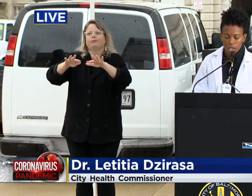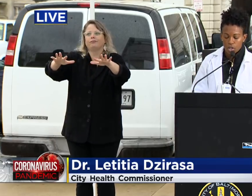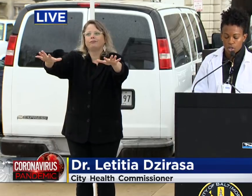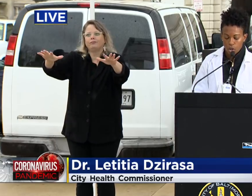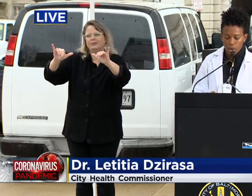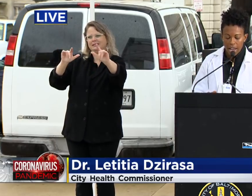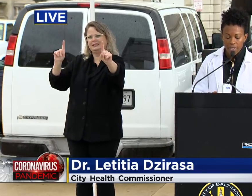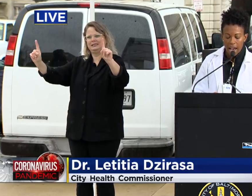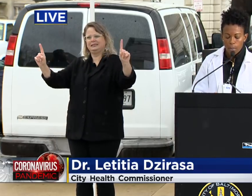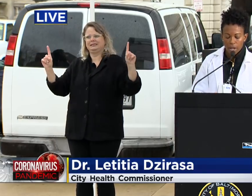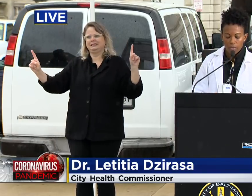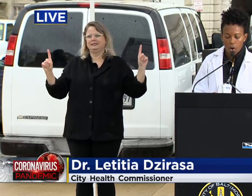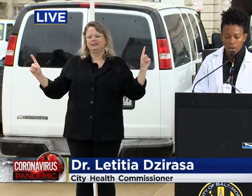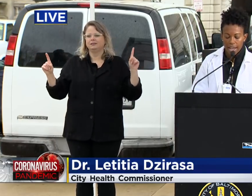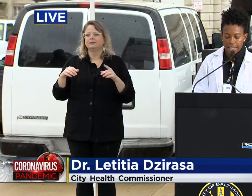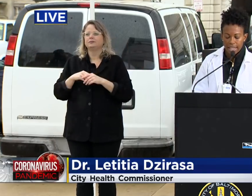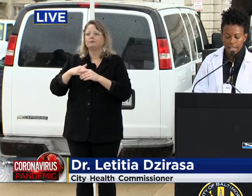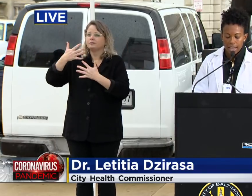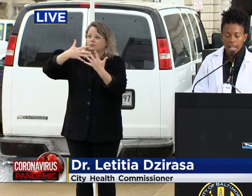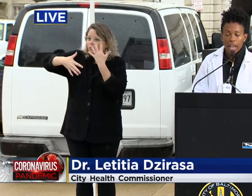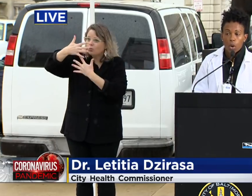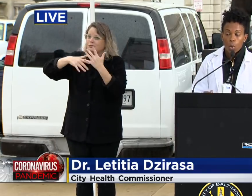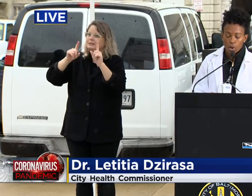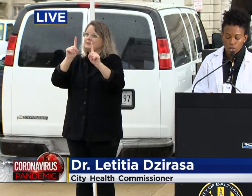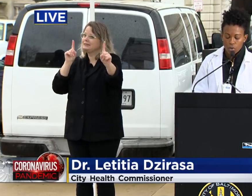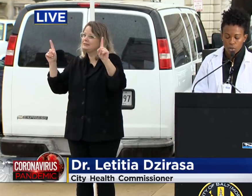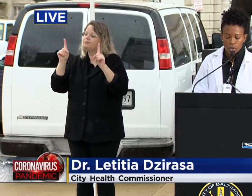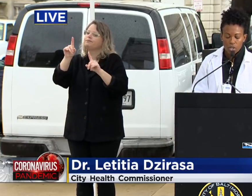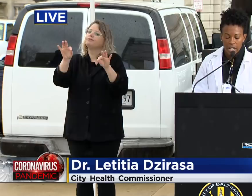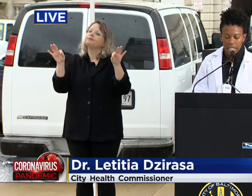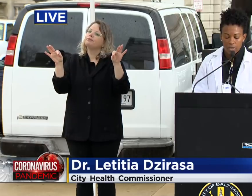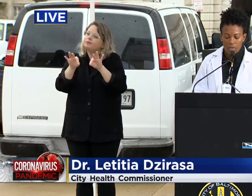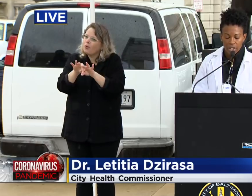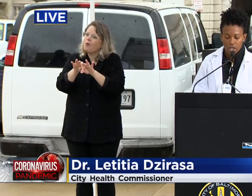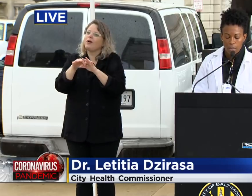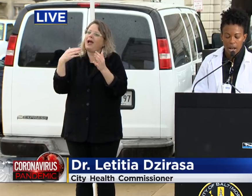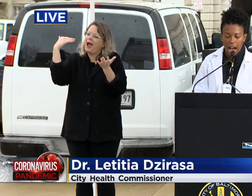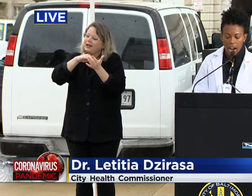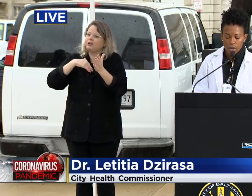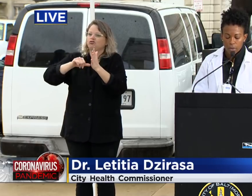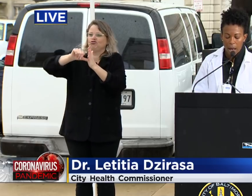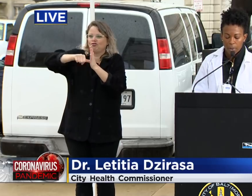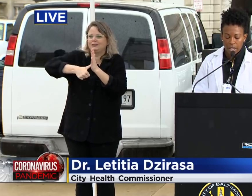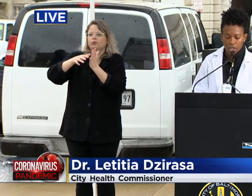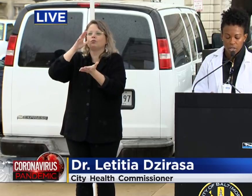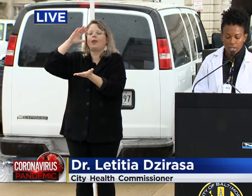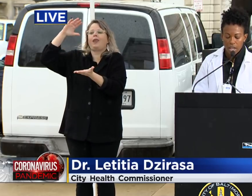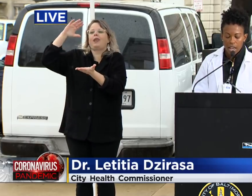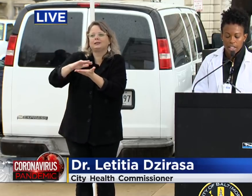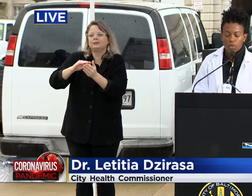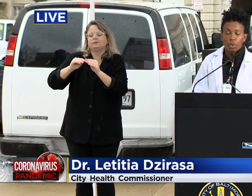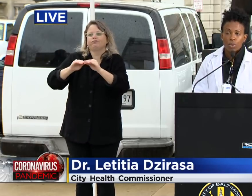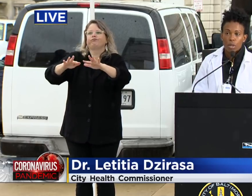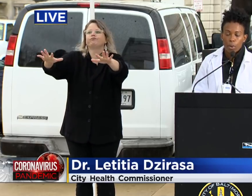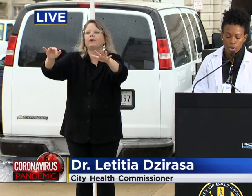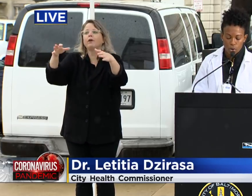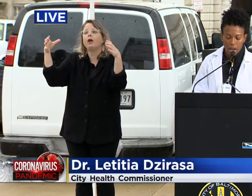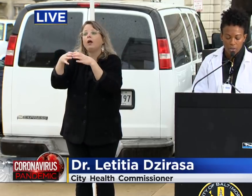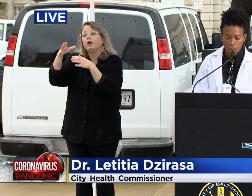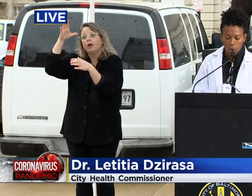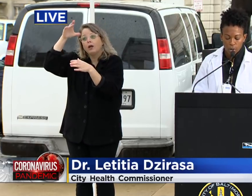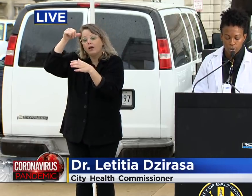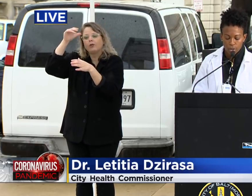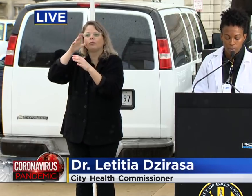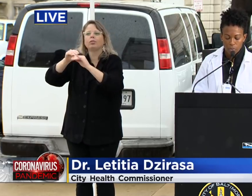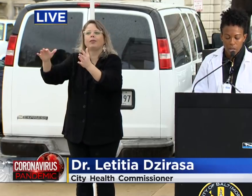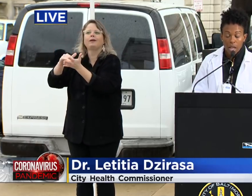is intended to slow down the outbreak of COVID-19 in order to reduce the chance of infection among high-risk populations and to reduce the burden on